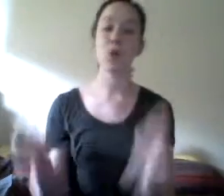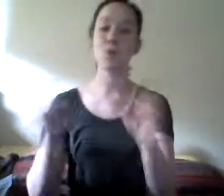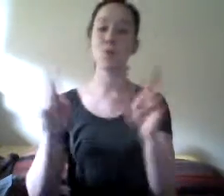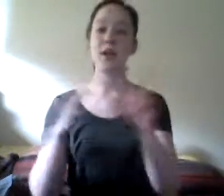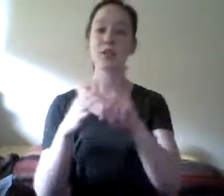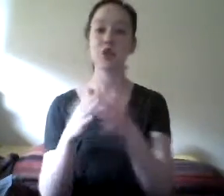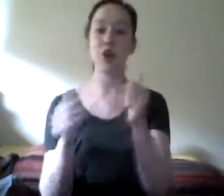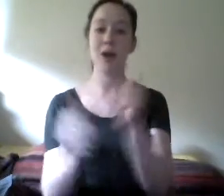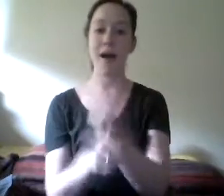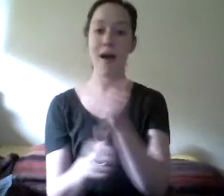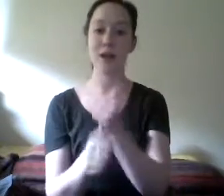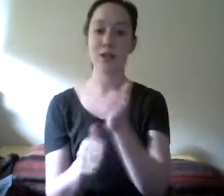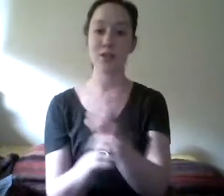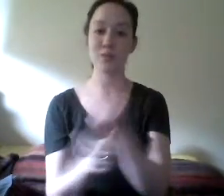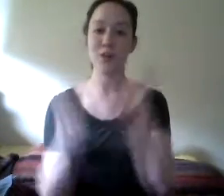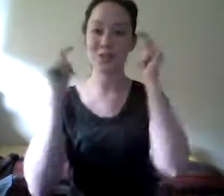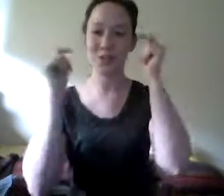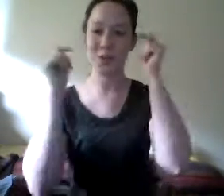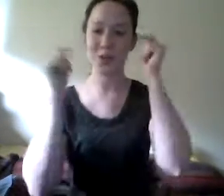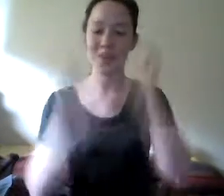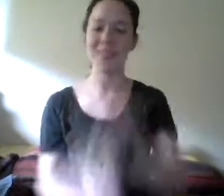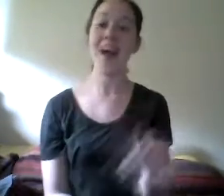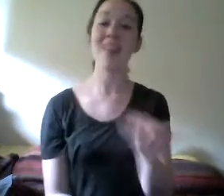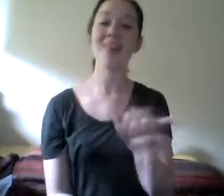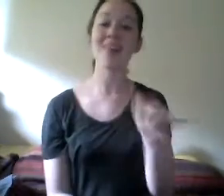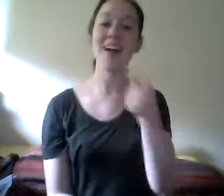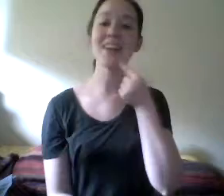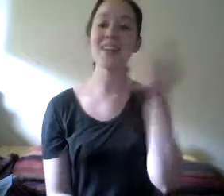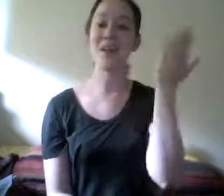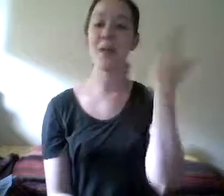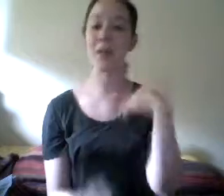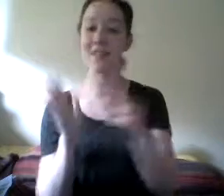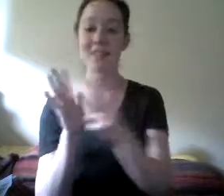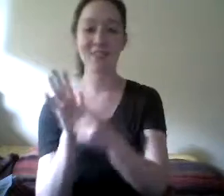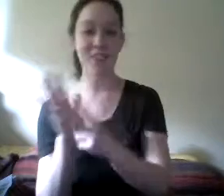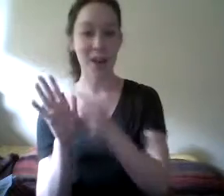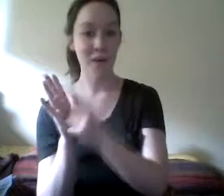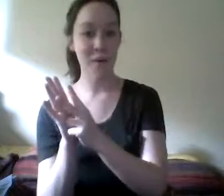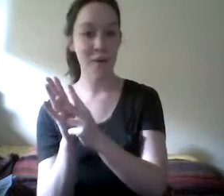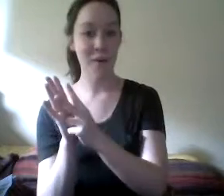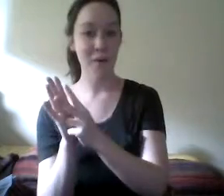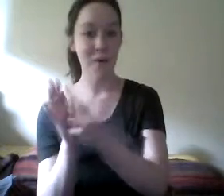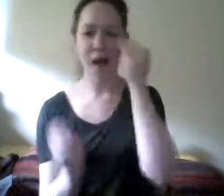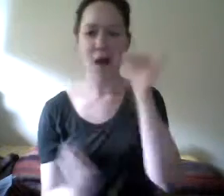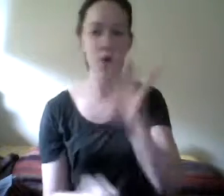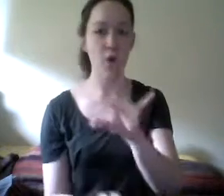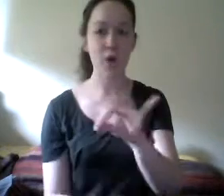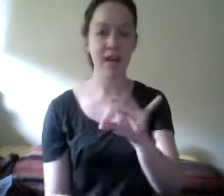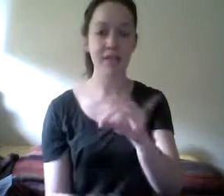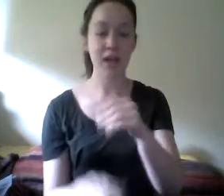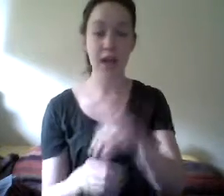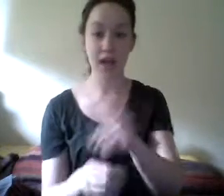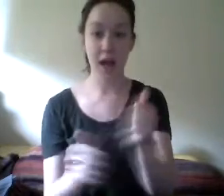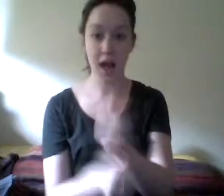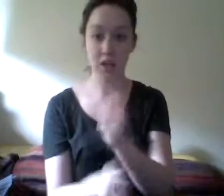to start your algebra tutoring. Like I said in the previous video, I don't know if you're already in Algebra 1 looking for some help,